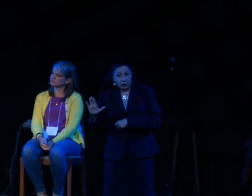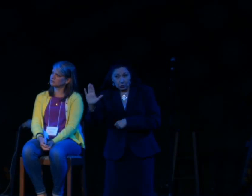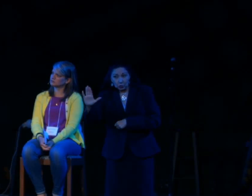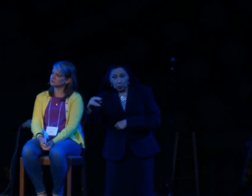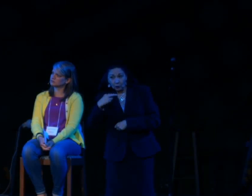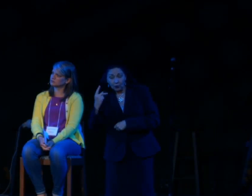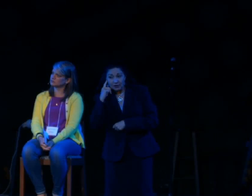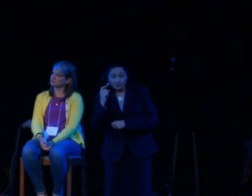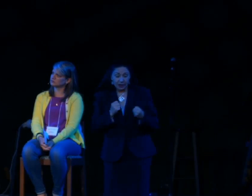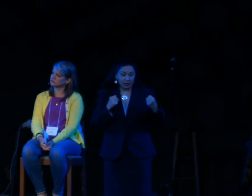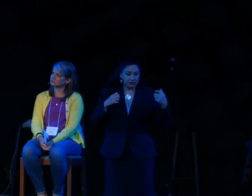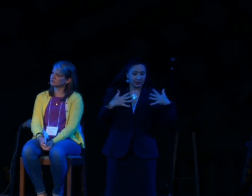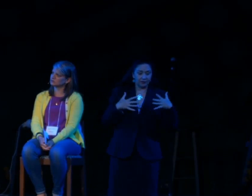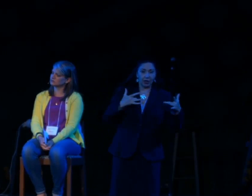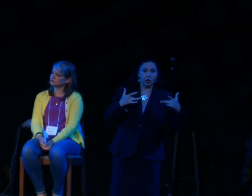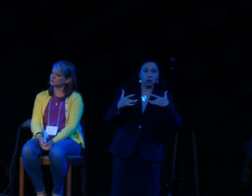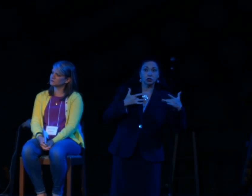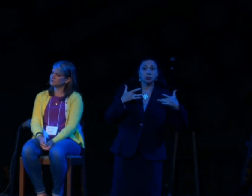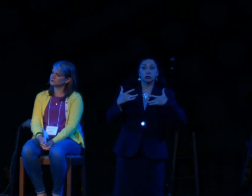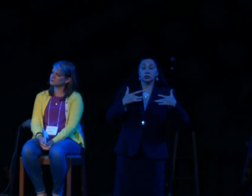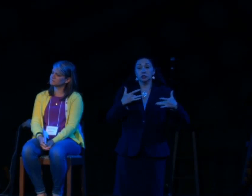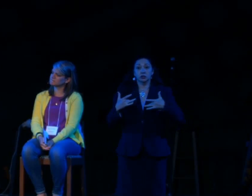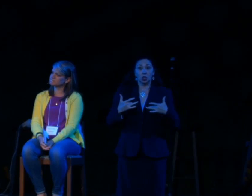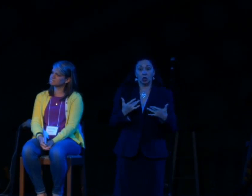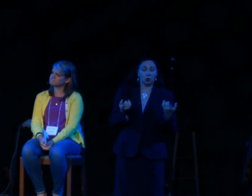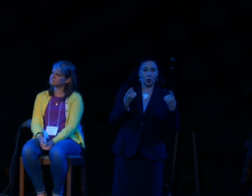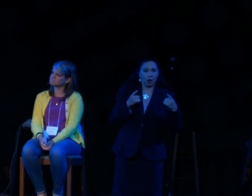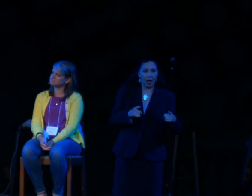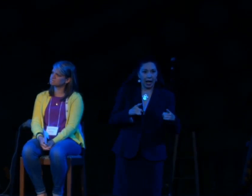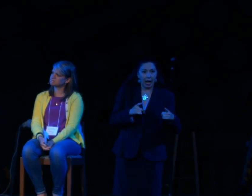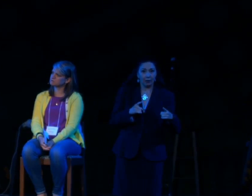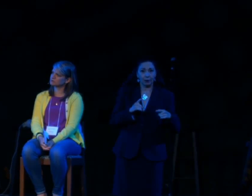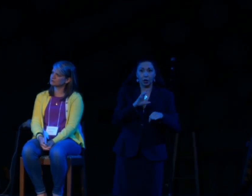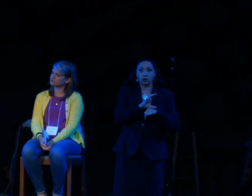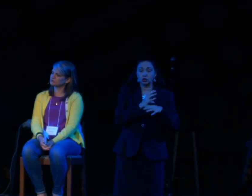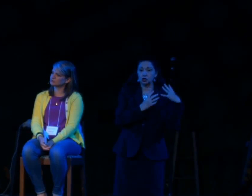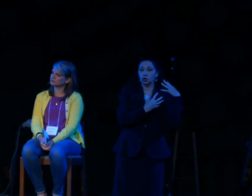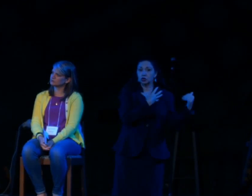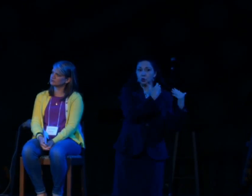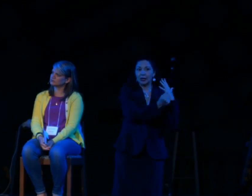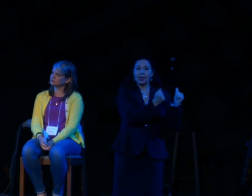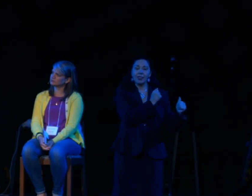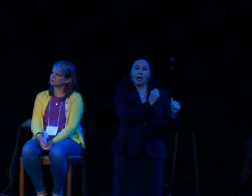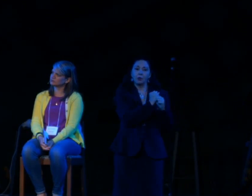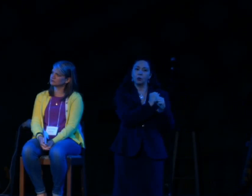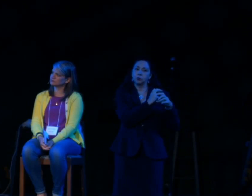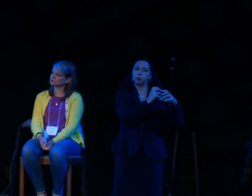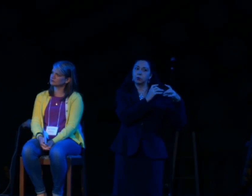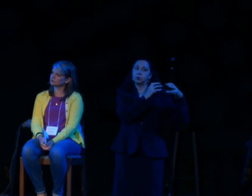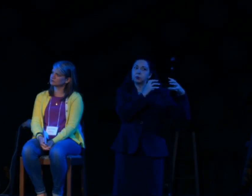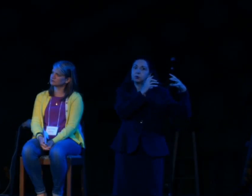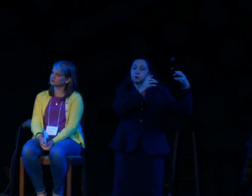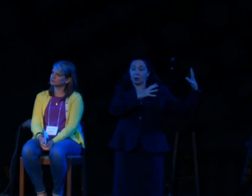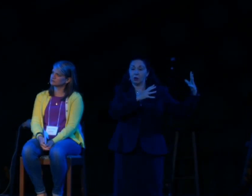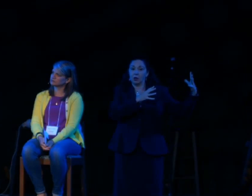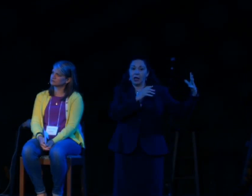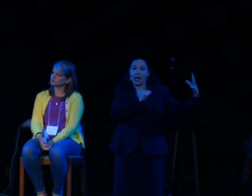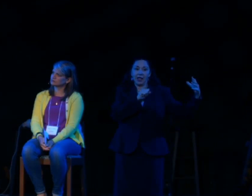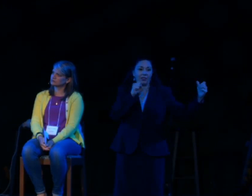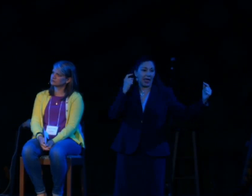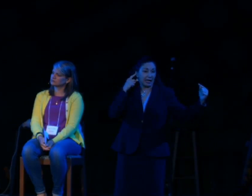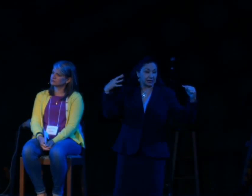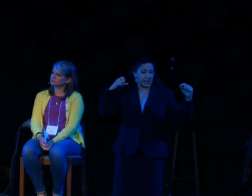fear and worry about churches leaving will be amplified and are going to echo through the whole